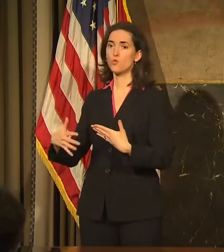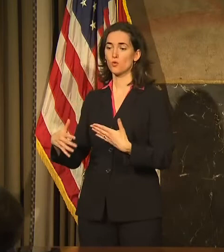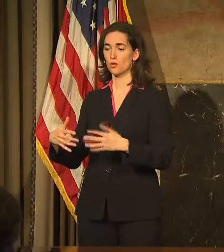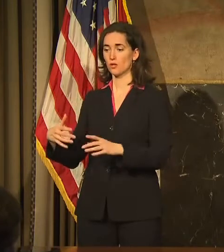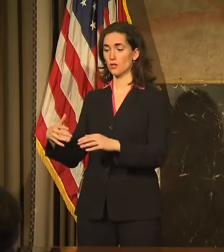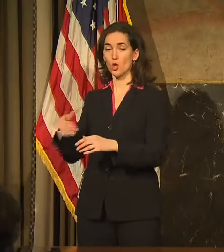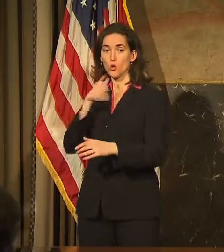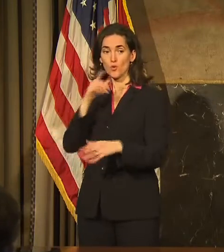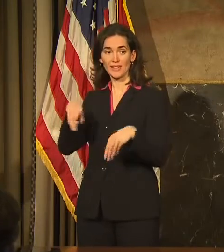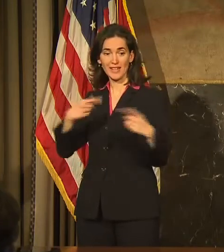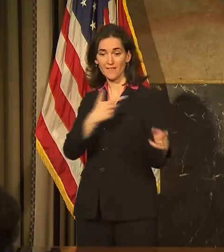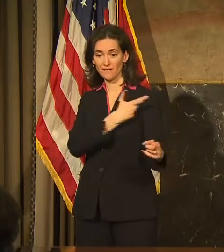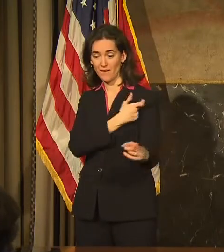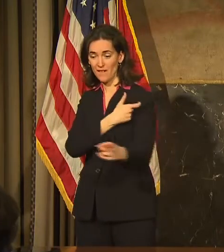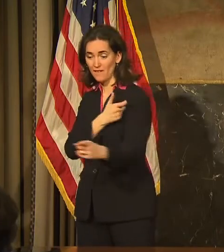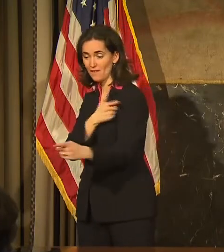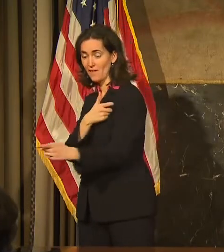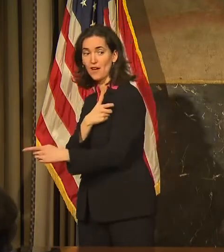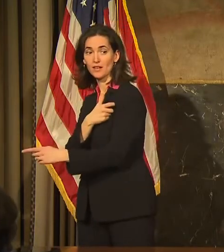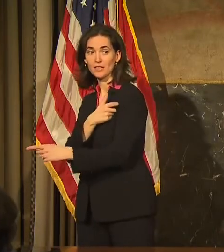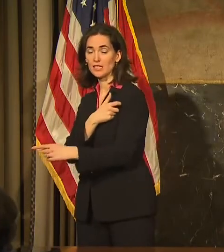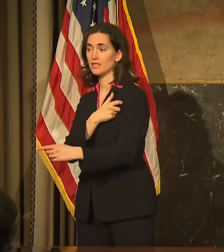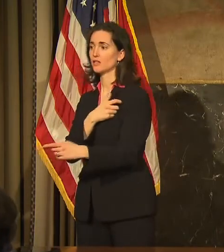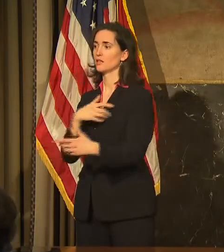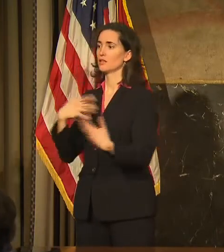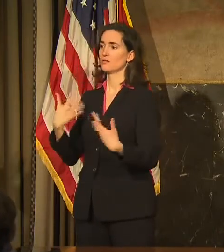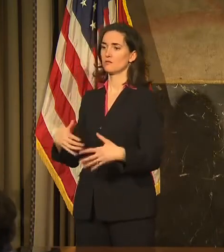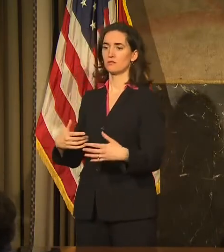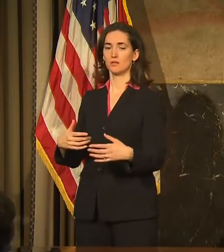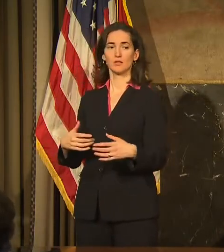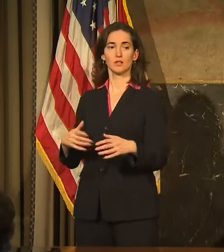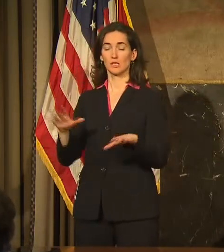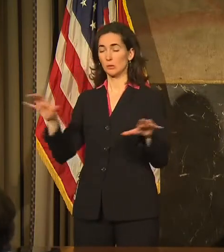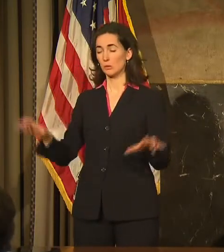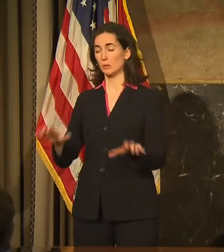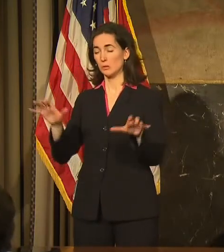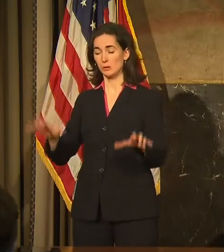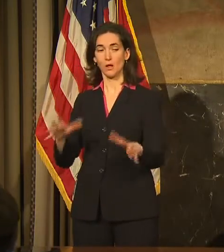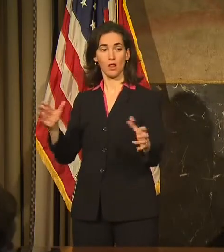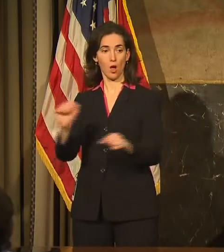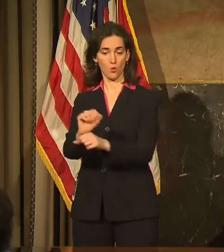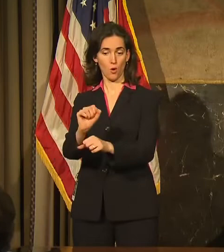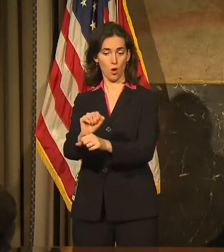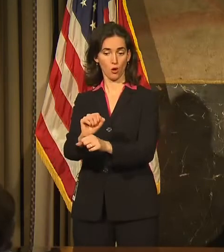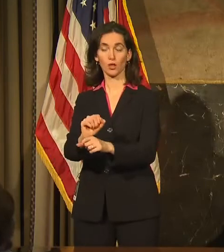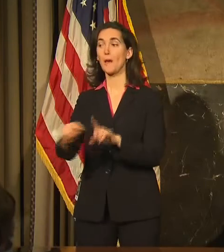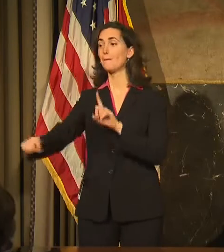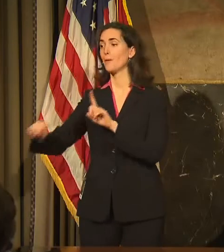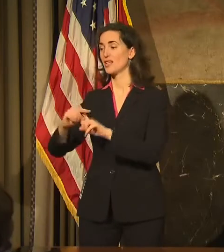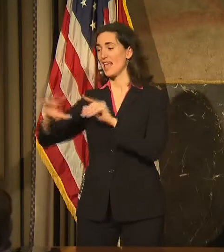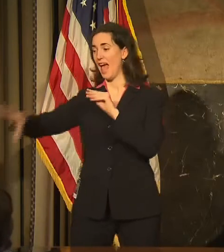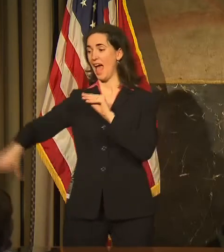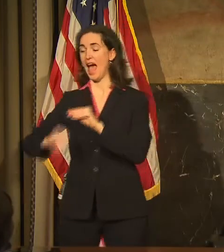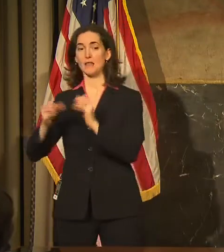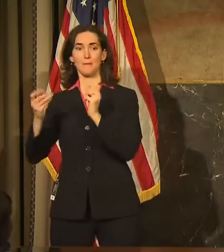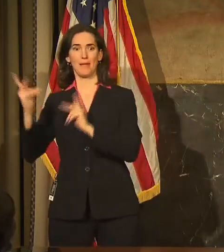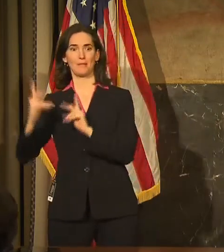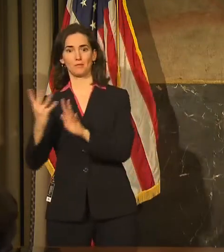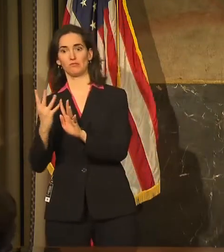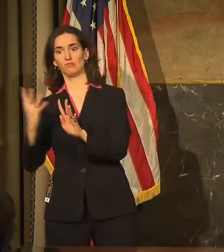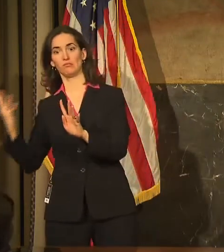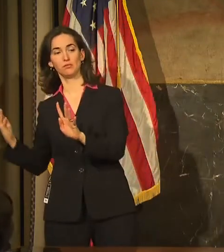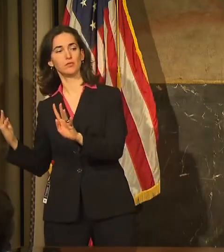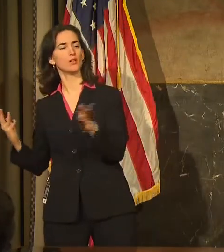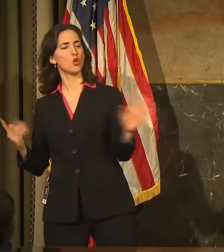a whole new almost 500,000 people. I'm wondering, are you worried about a bottleneck where people aren't going to have access for a week, 2, 3 weeks, just